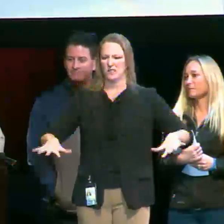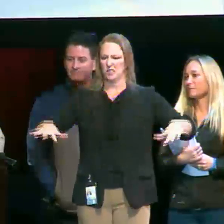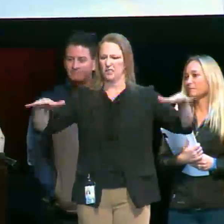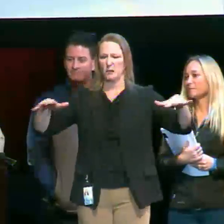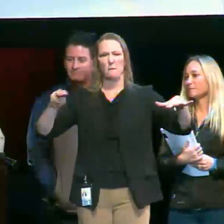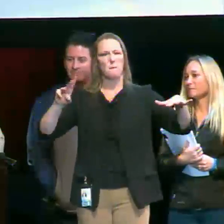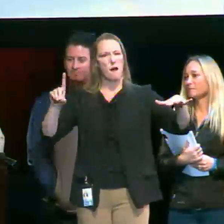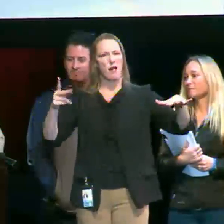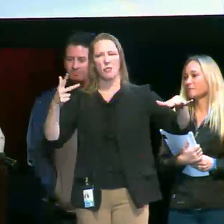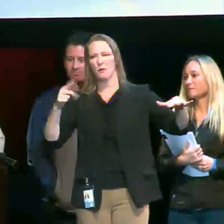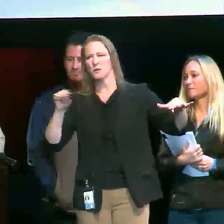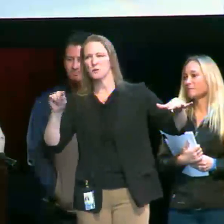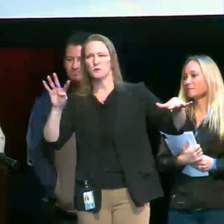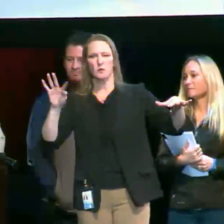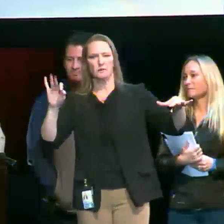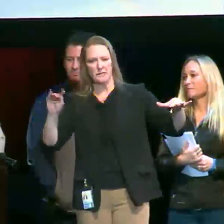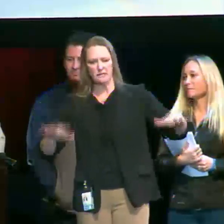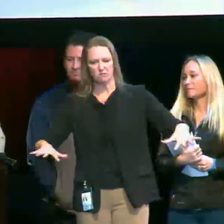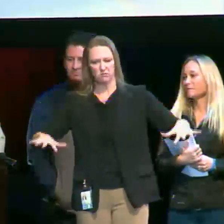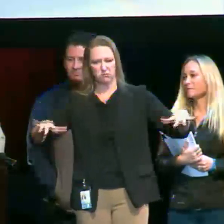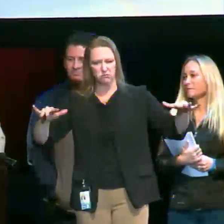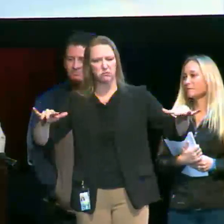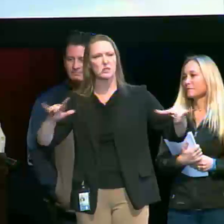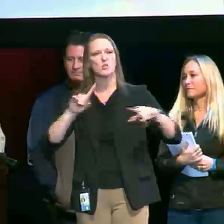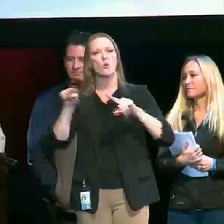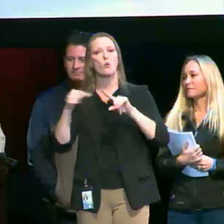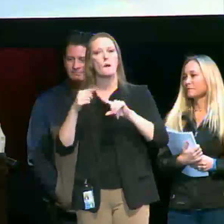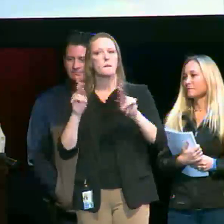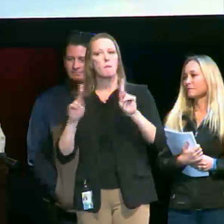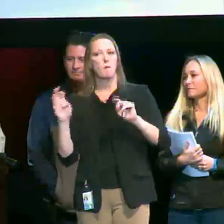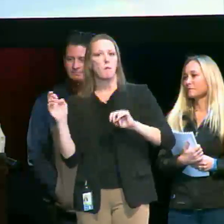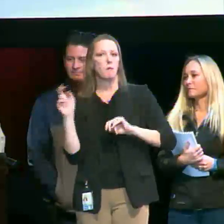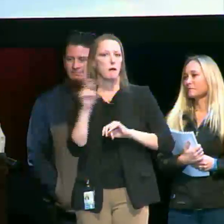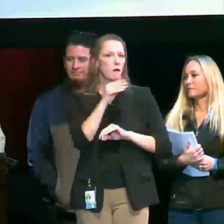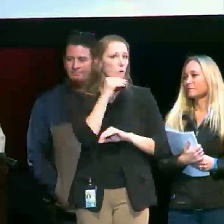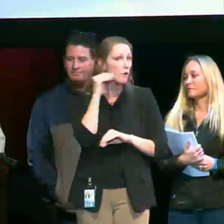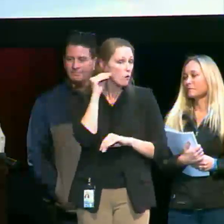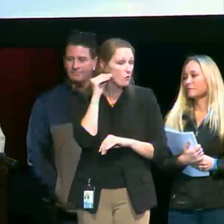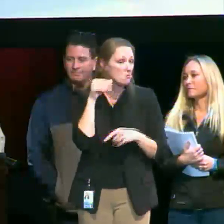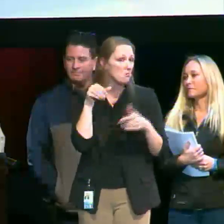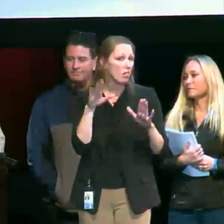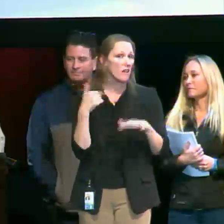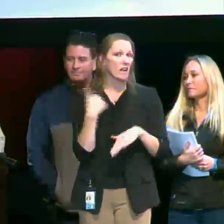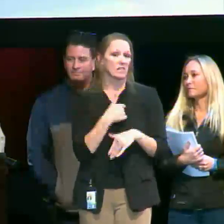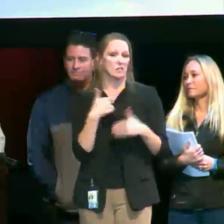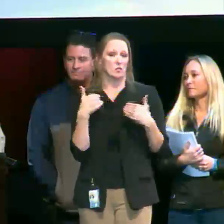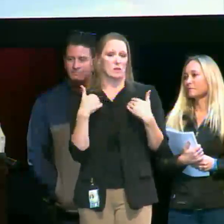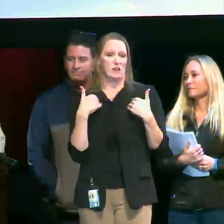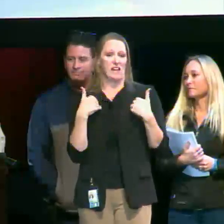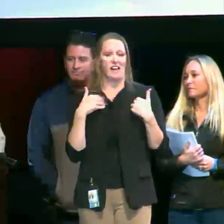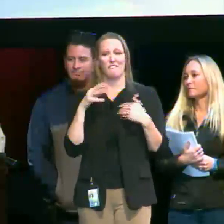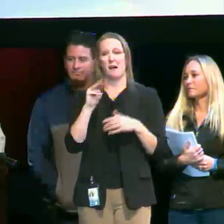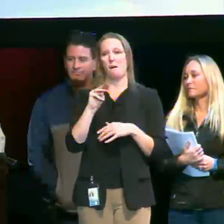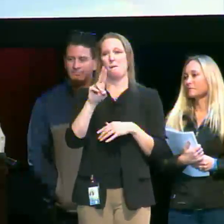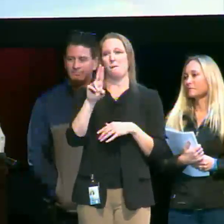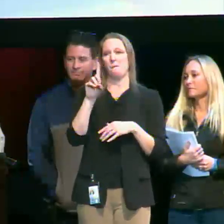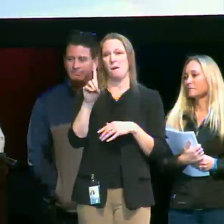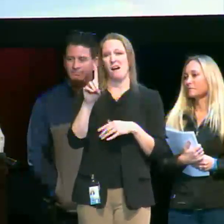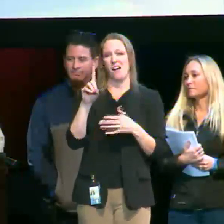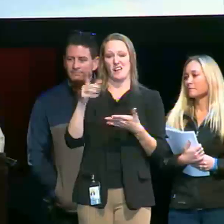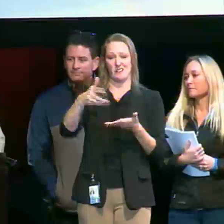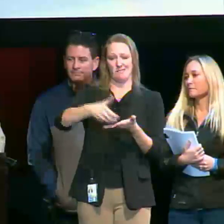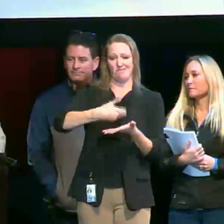mud. Once repopulation starts, would we be allowed to have a mud hauler and debris remover